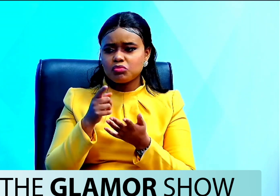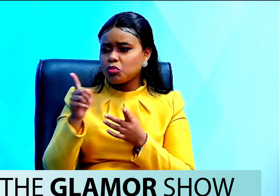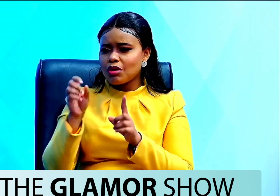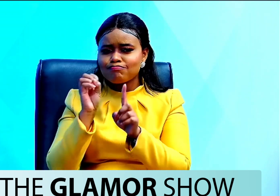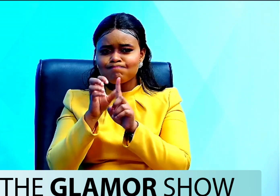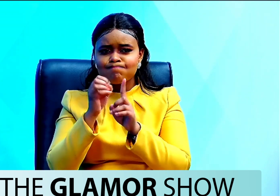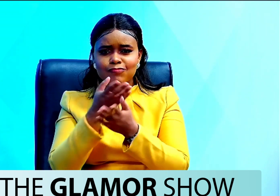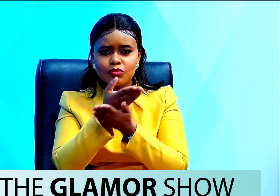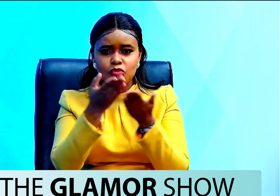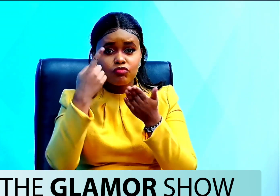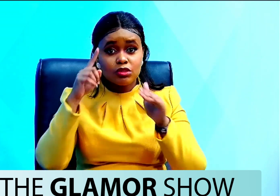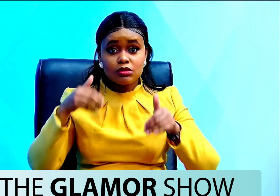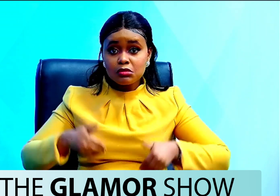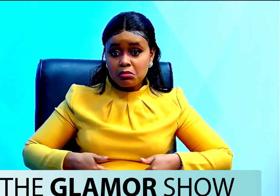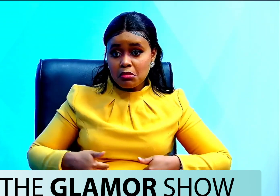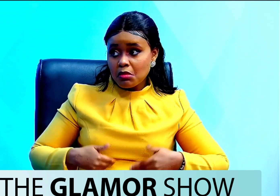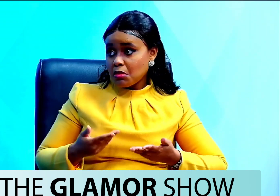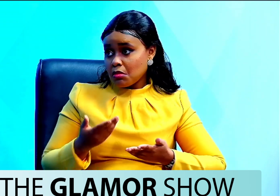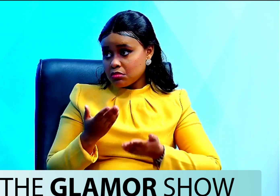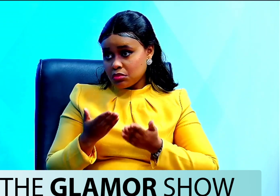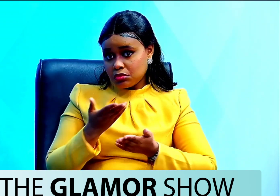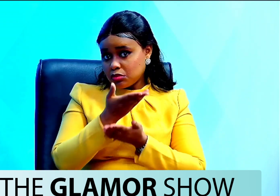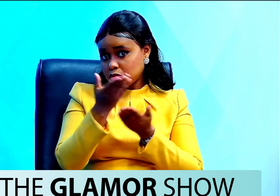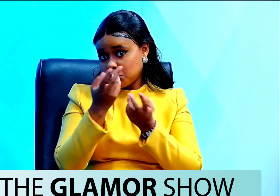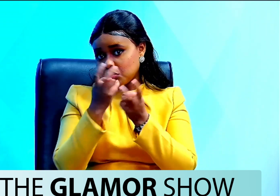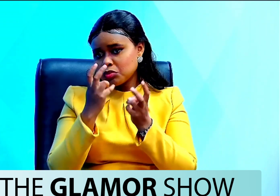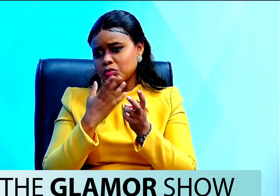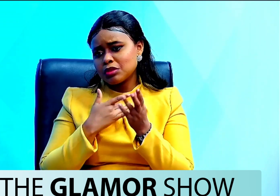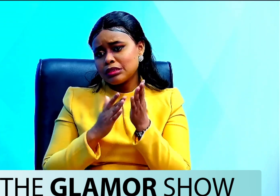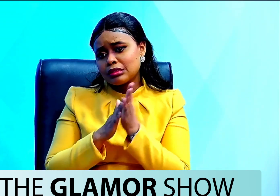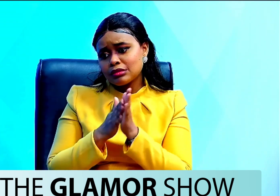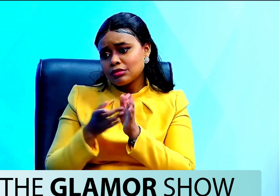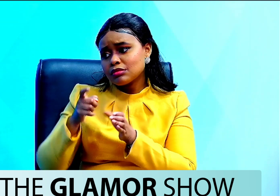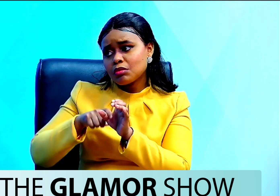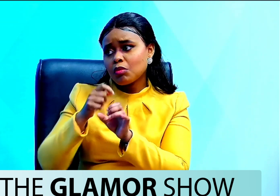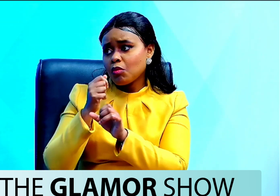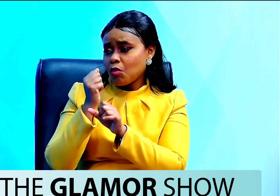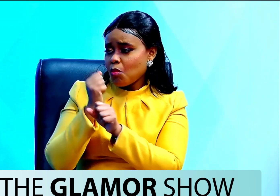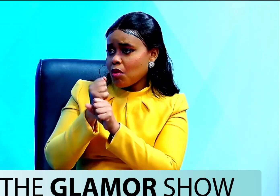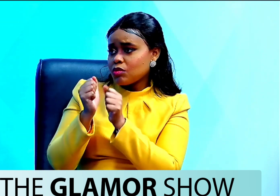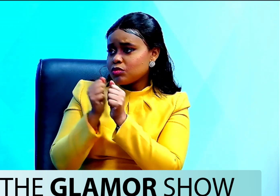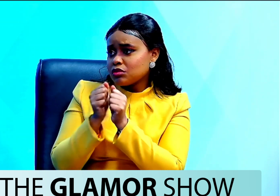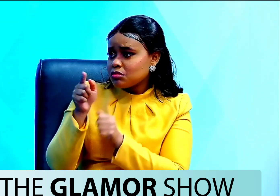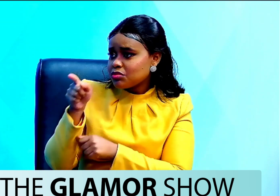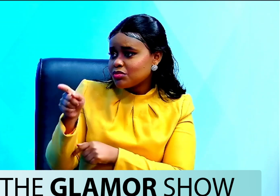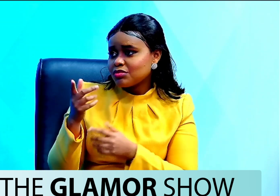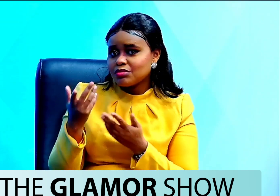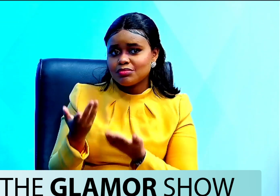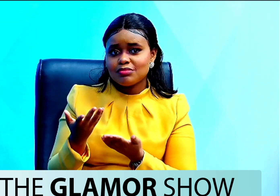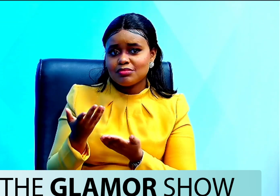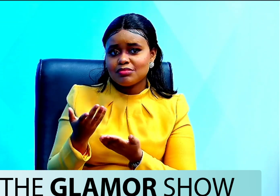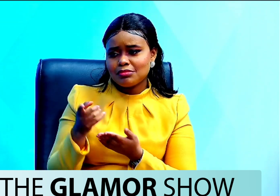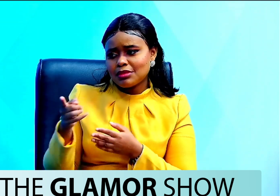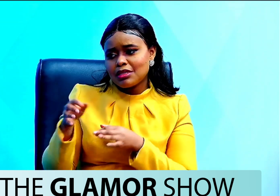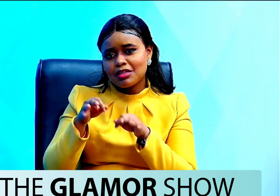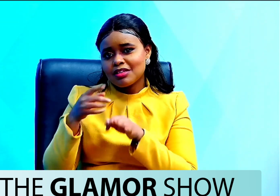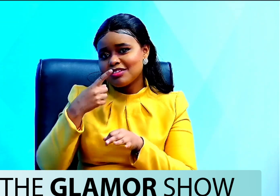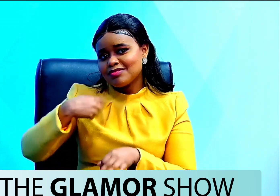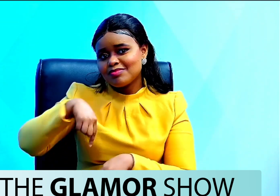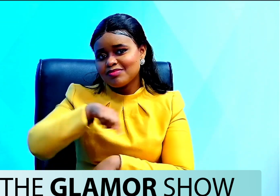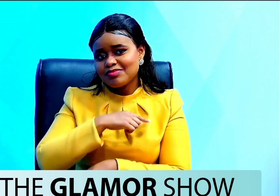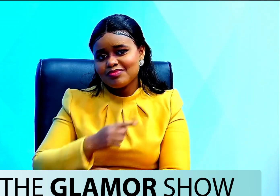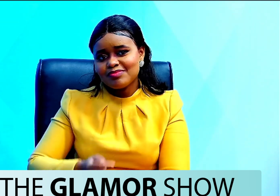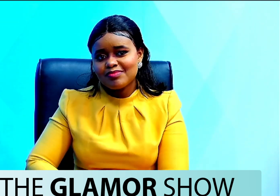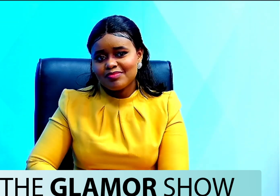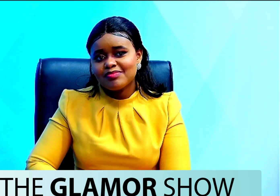Can you please add or advise a young person out there or any viewer who maybe is